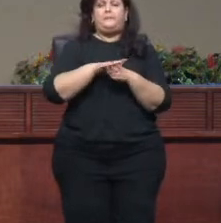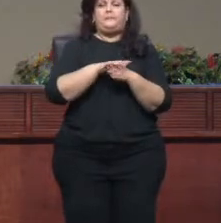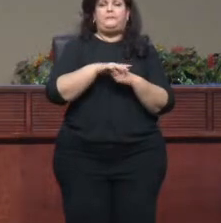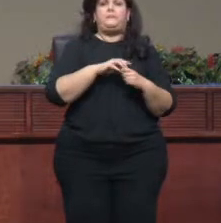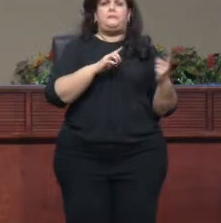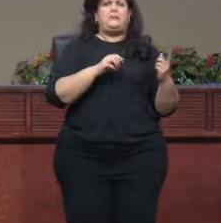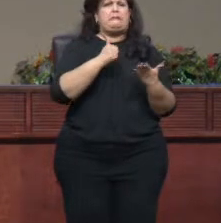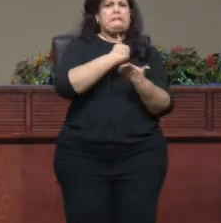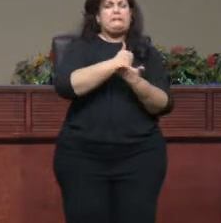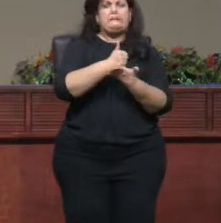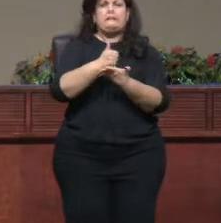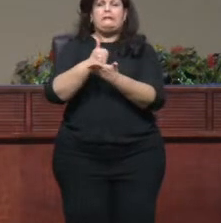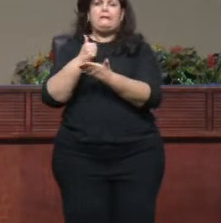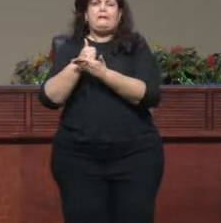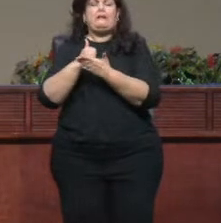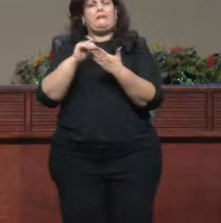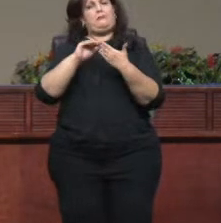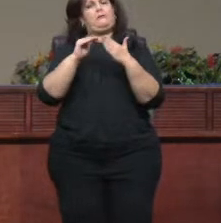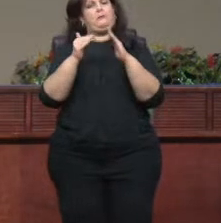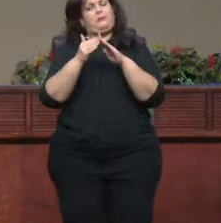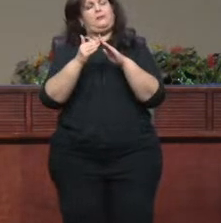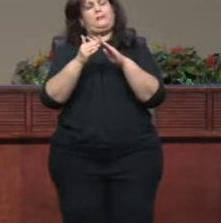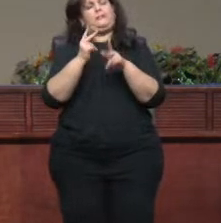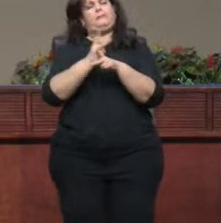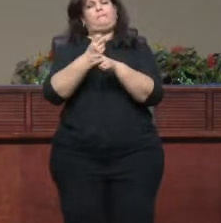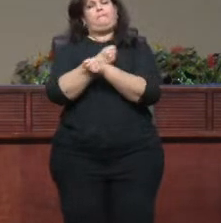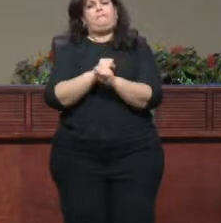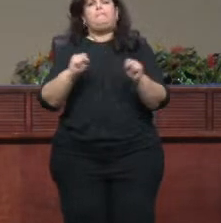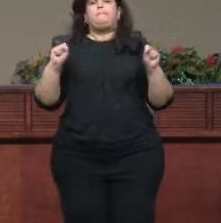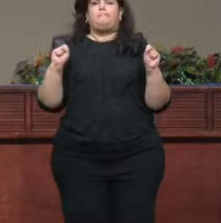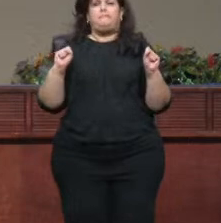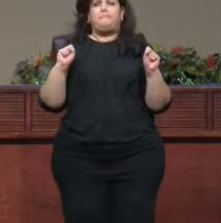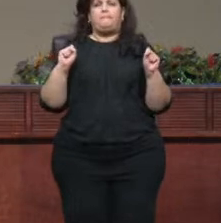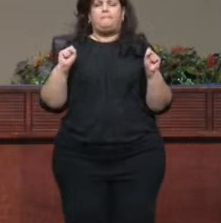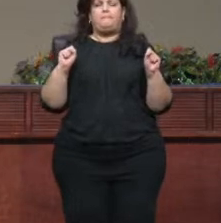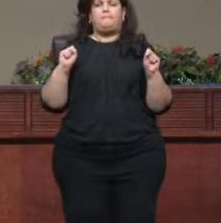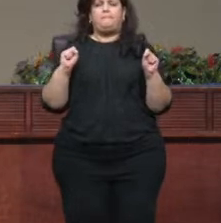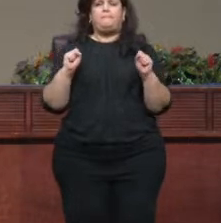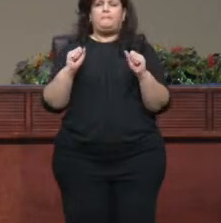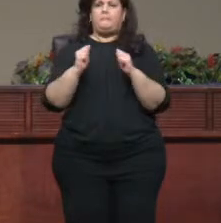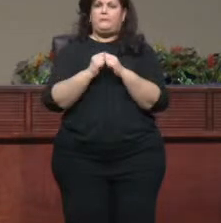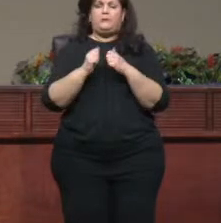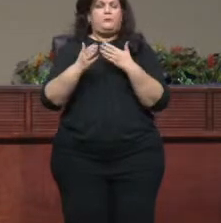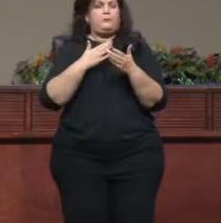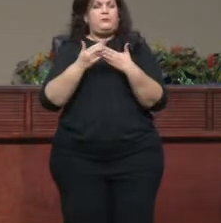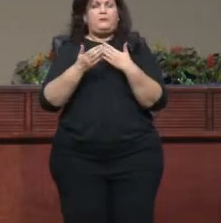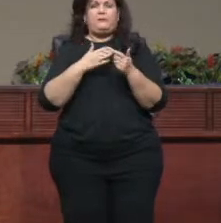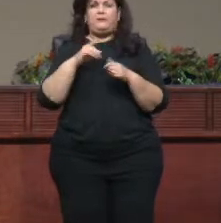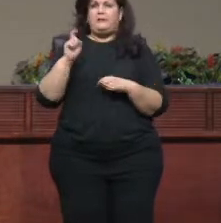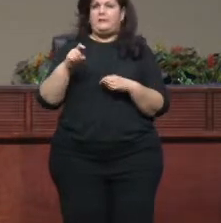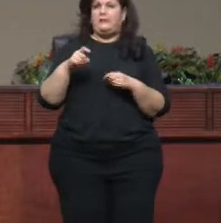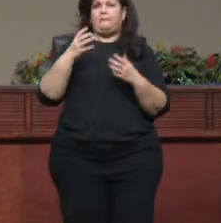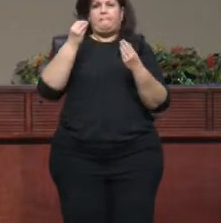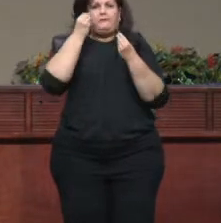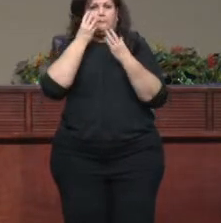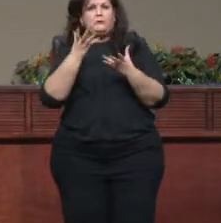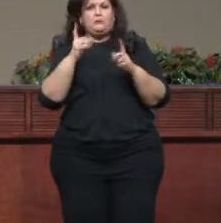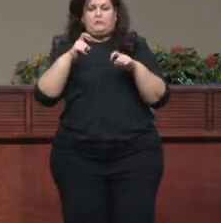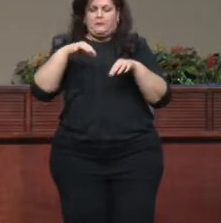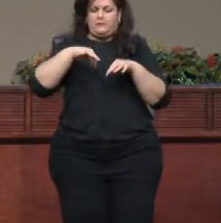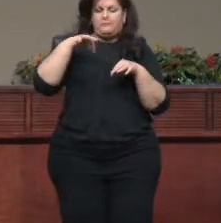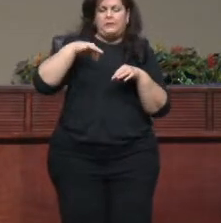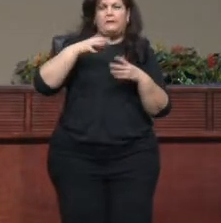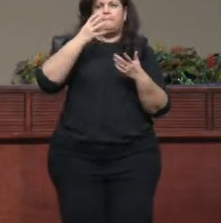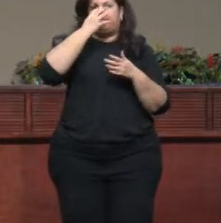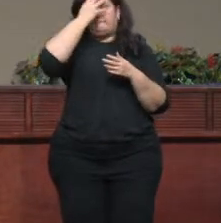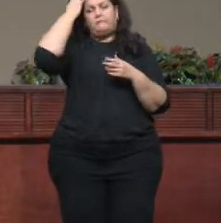to keep our community safe by providing the needed information and test kits.